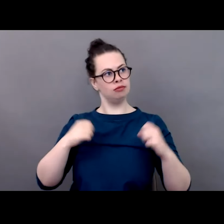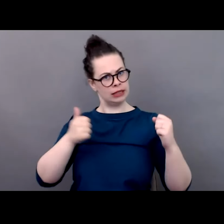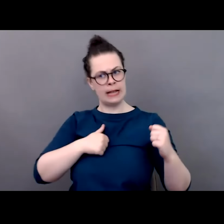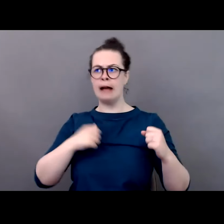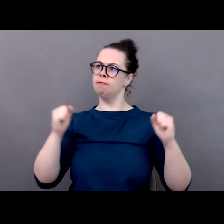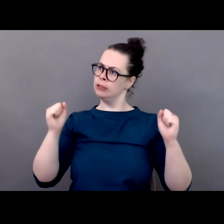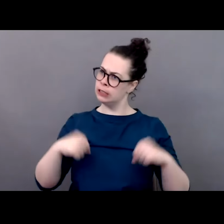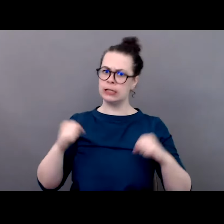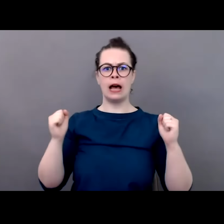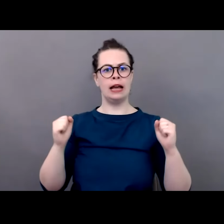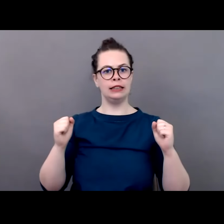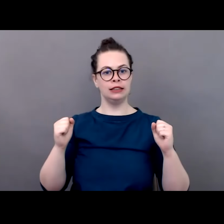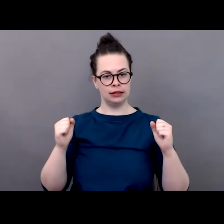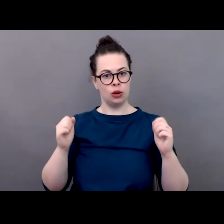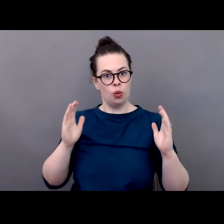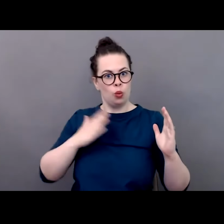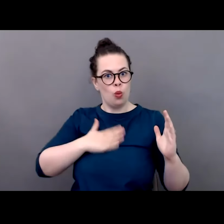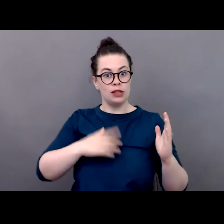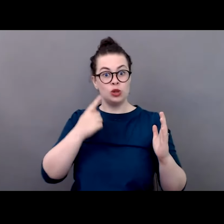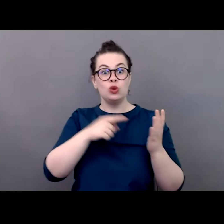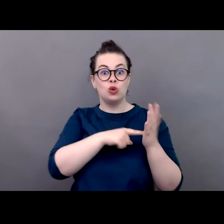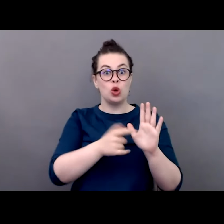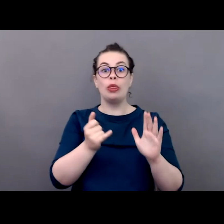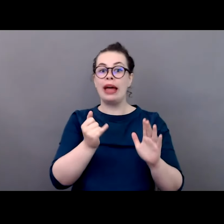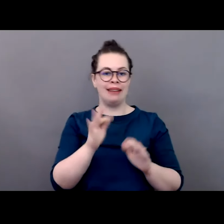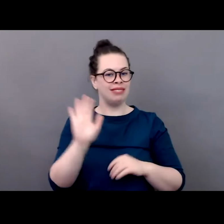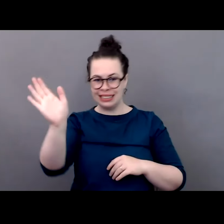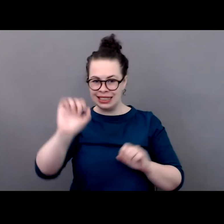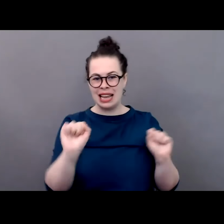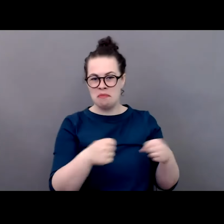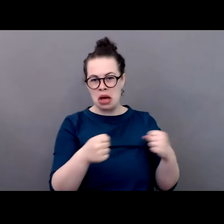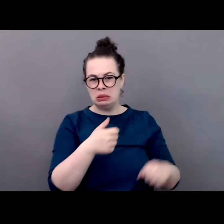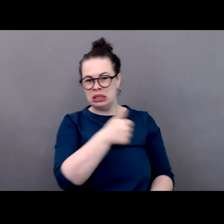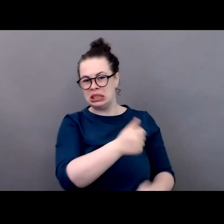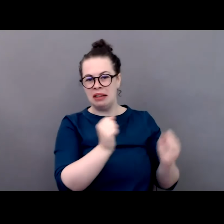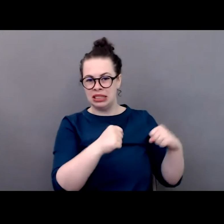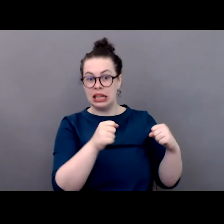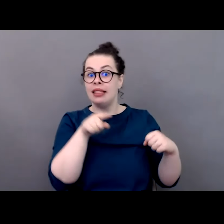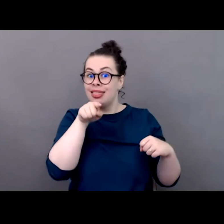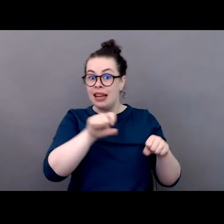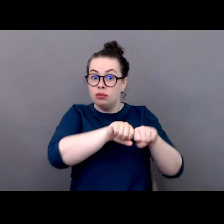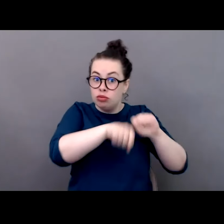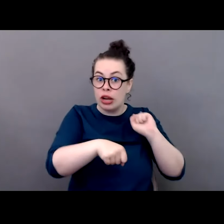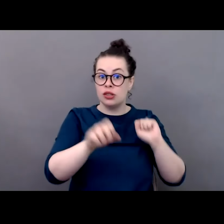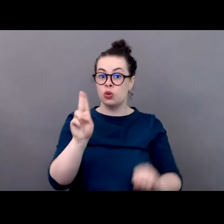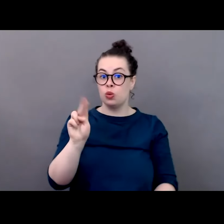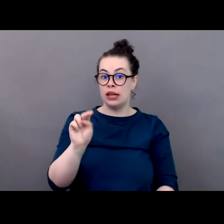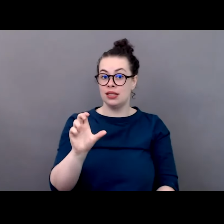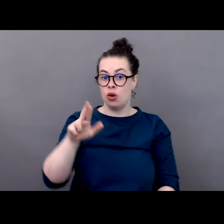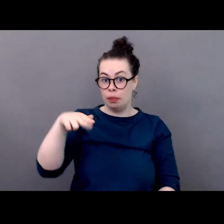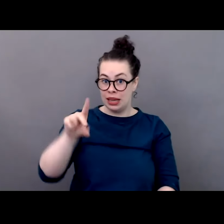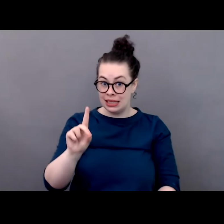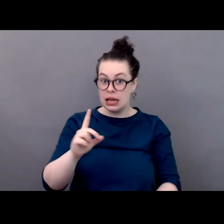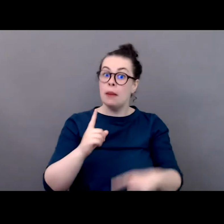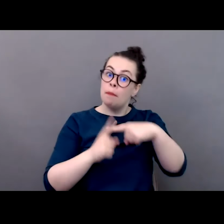committee, but specifically for the CRPD committee to say that individual